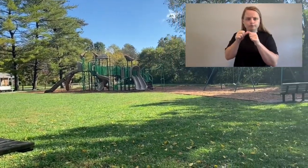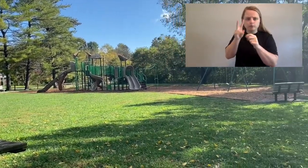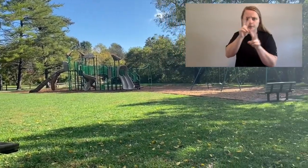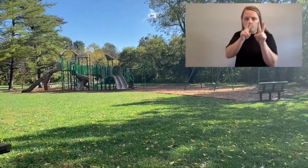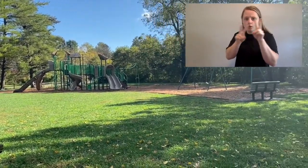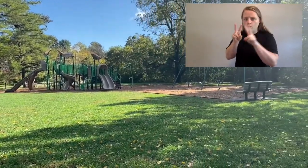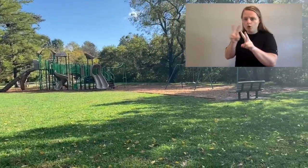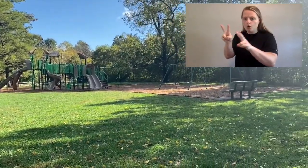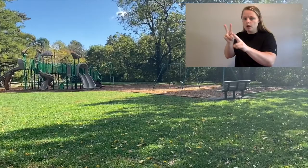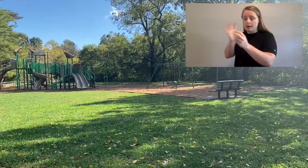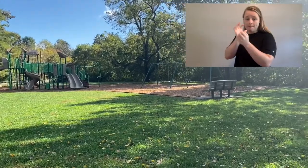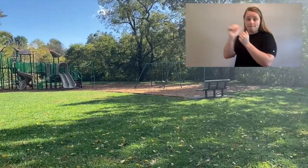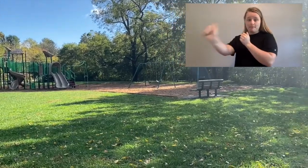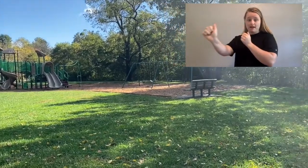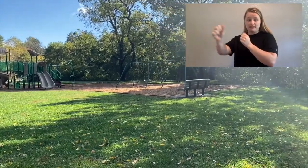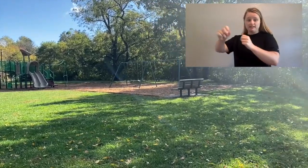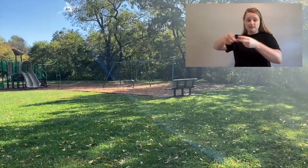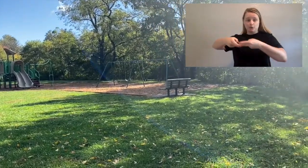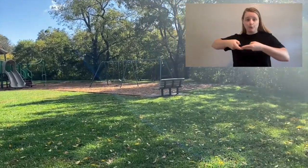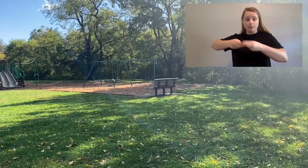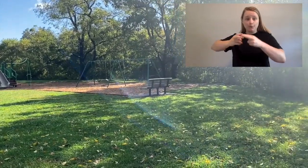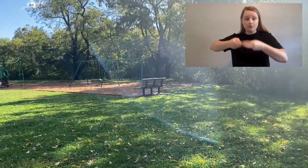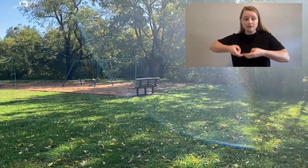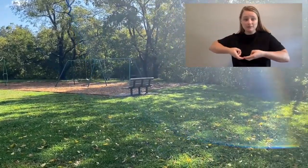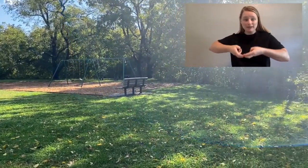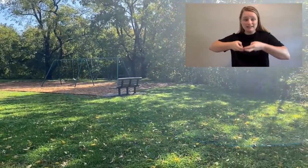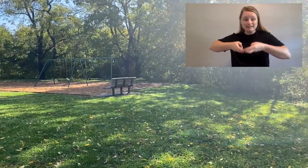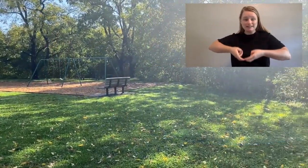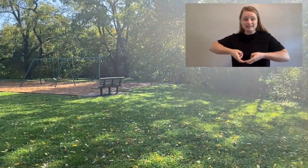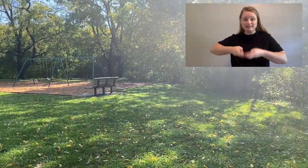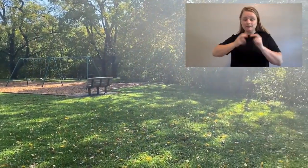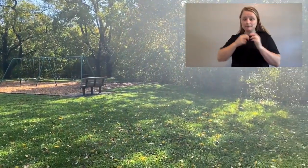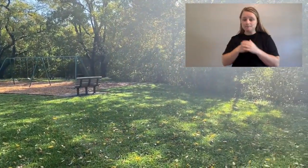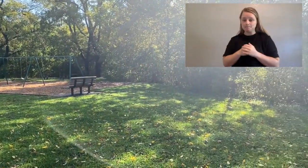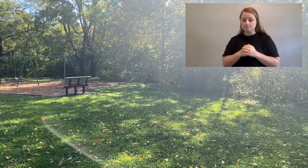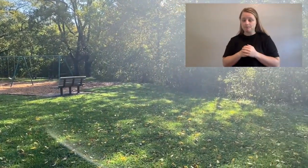looking around past the swings,